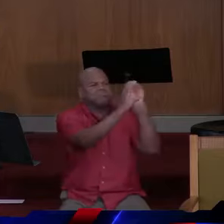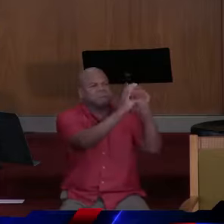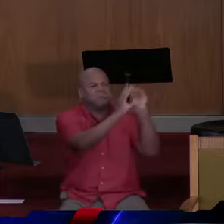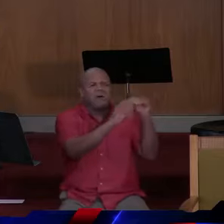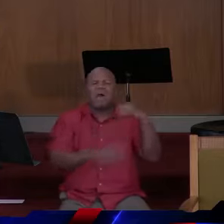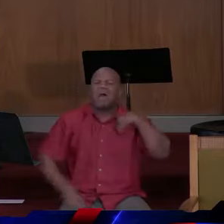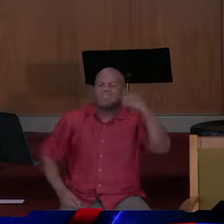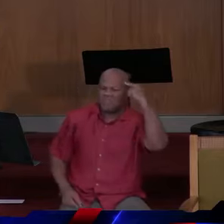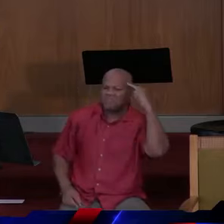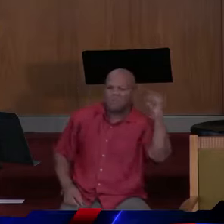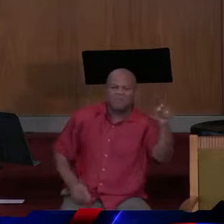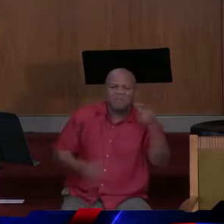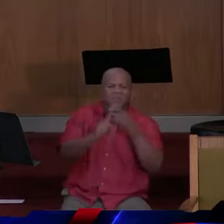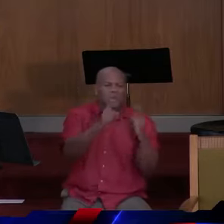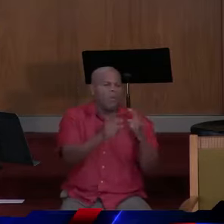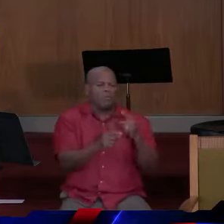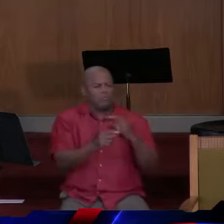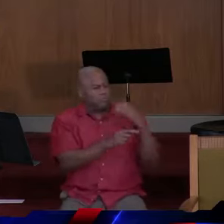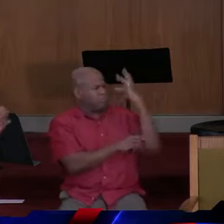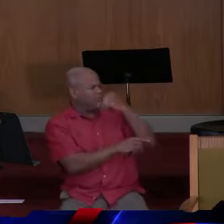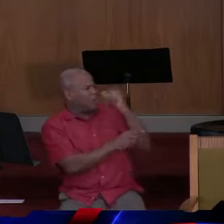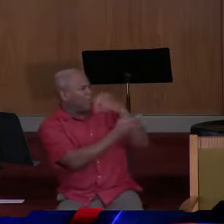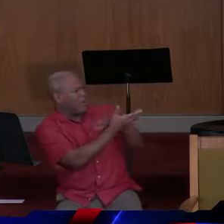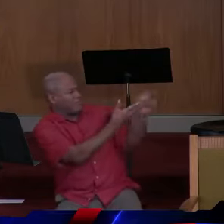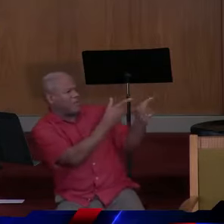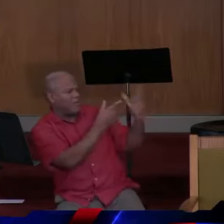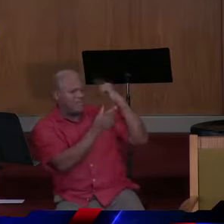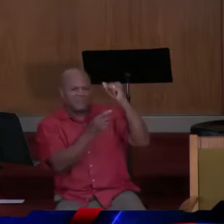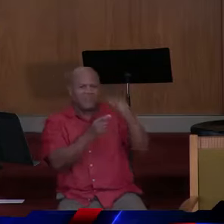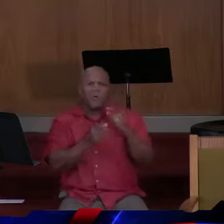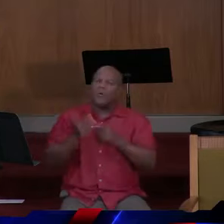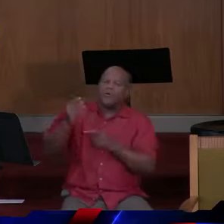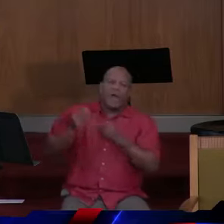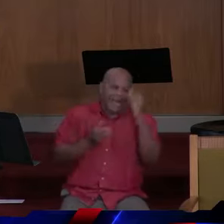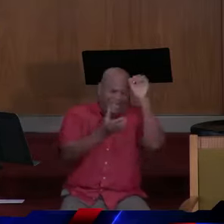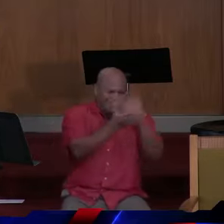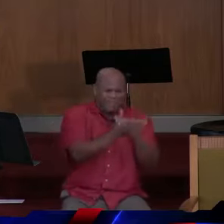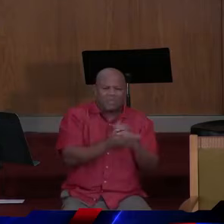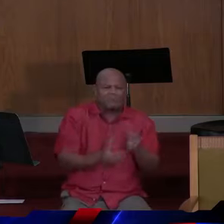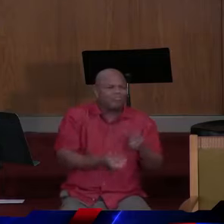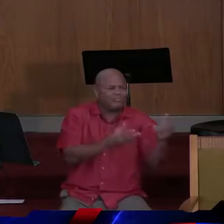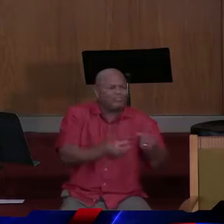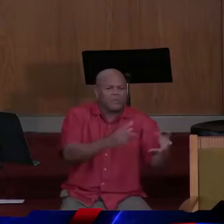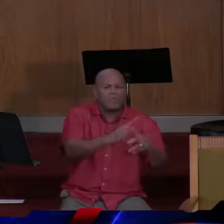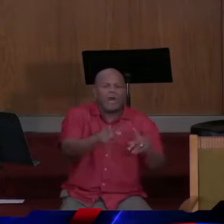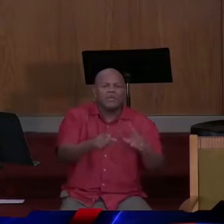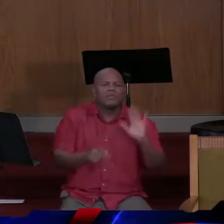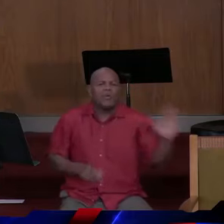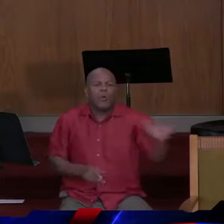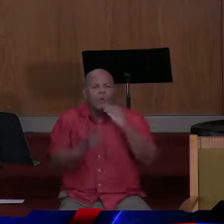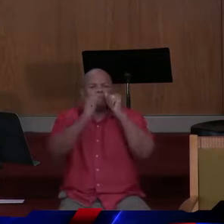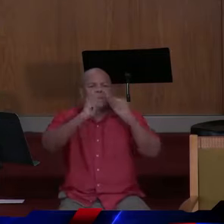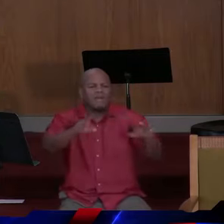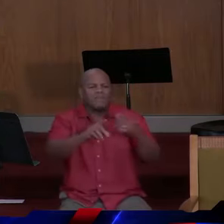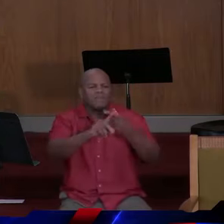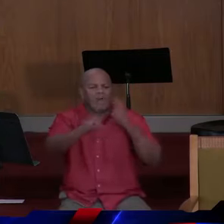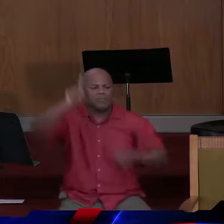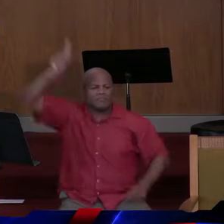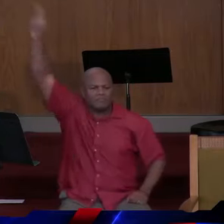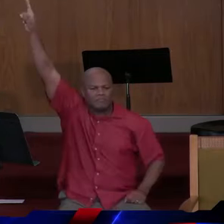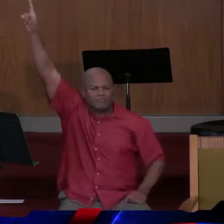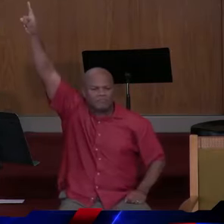I know you think it comes from your lovely wife. I know you think it comes from your providing husband. But your blessings come from the